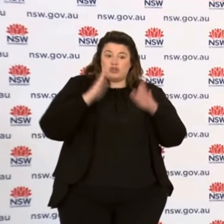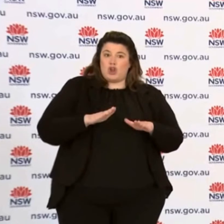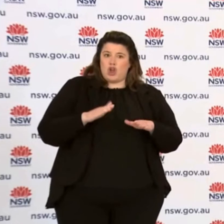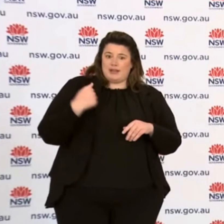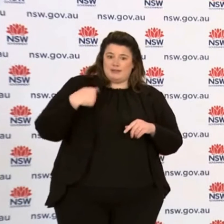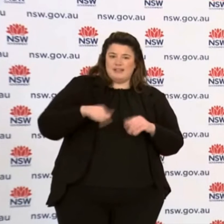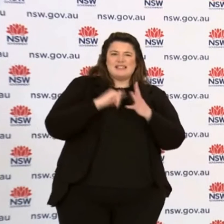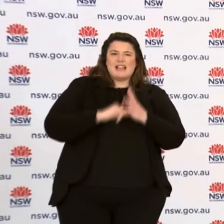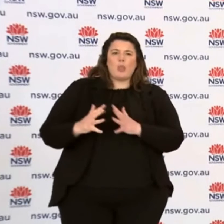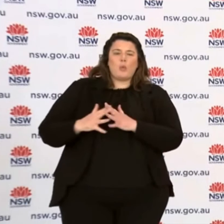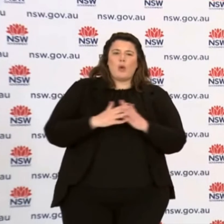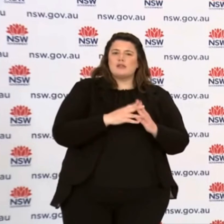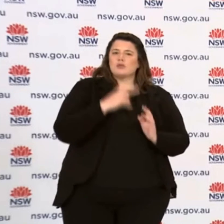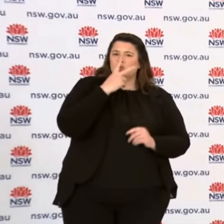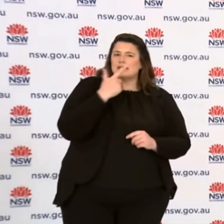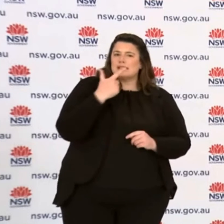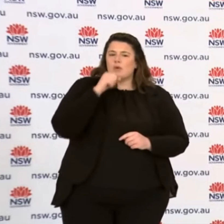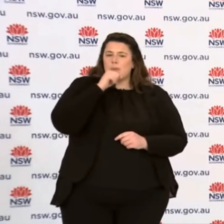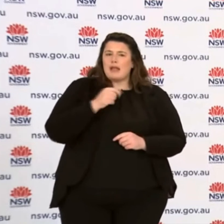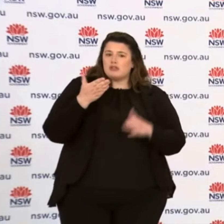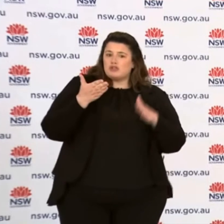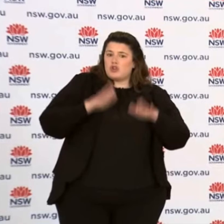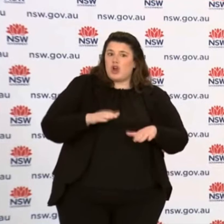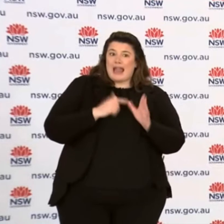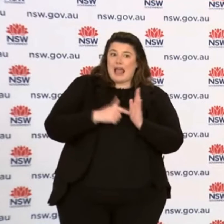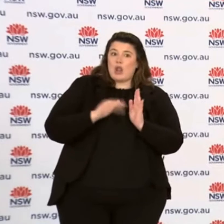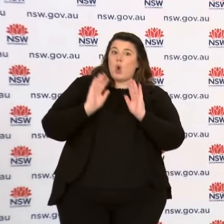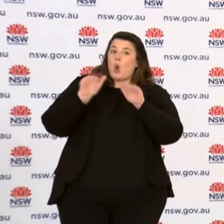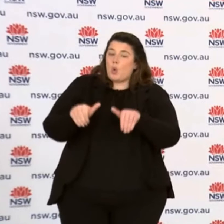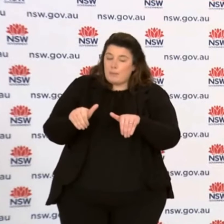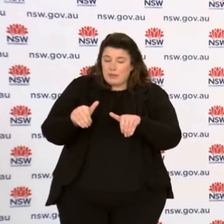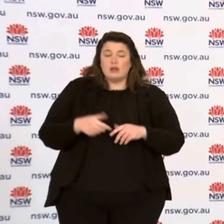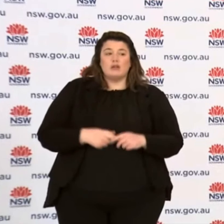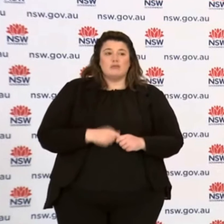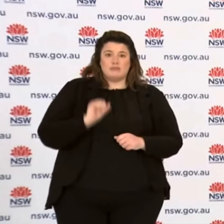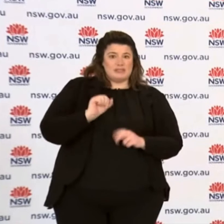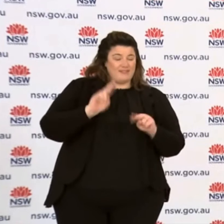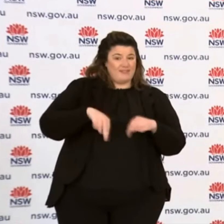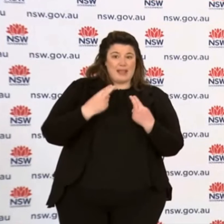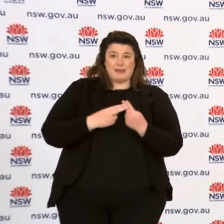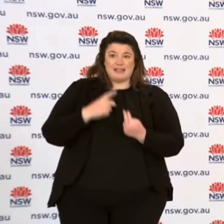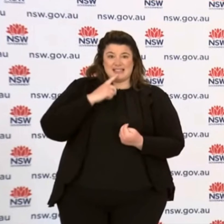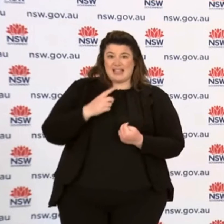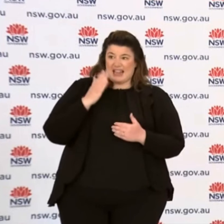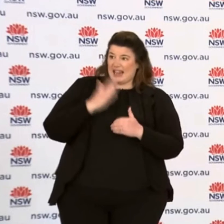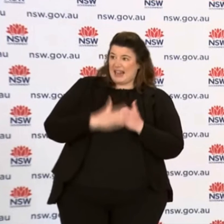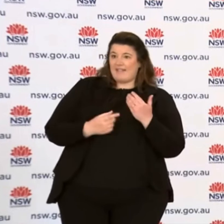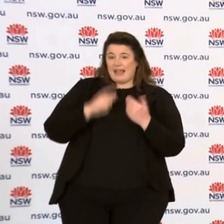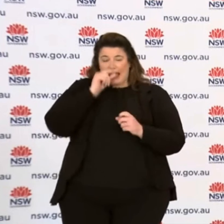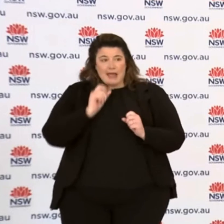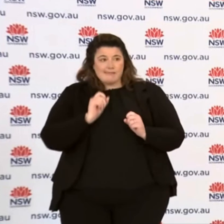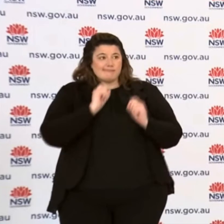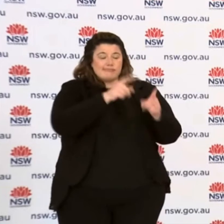from COVID... The 27-year-old young man. Yes, yeah. And it might be one for Dr McAnulty as well, but his family claims that he was never given the opportunity to